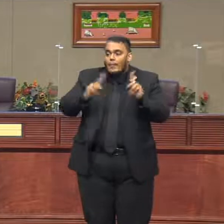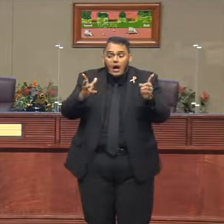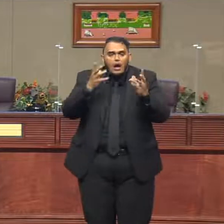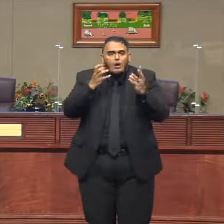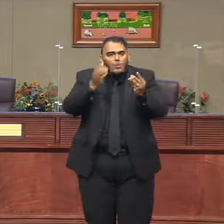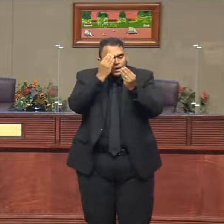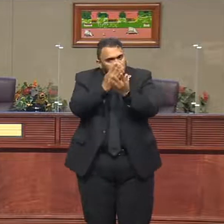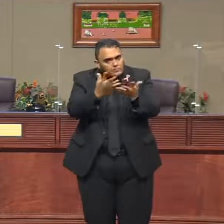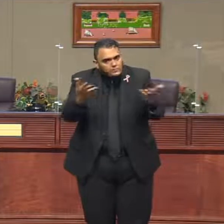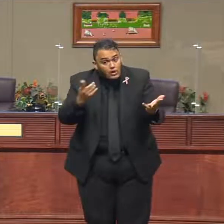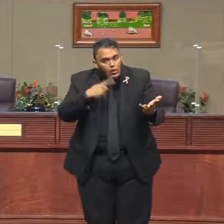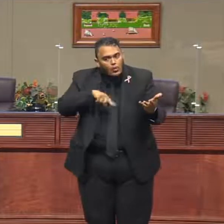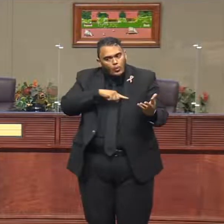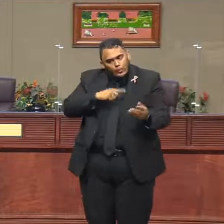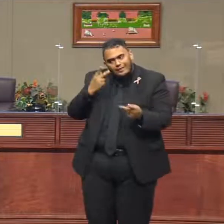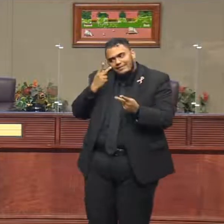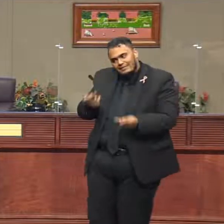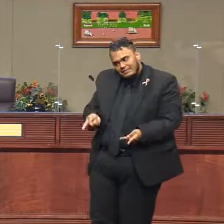so many,